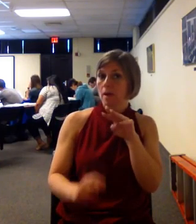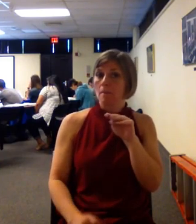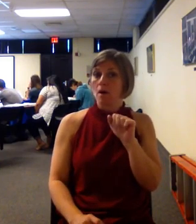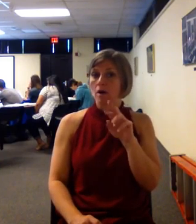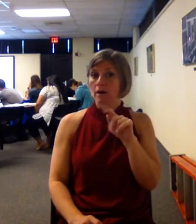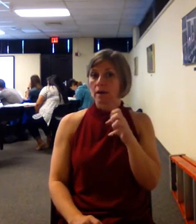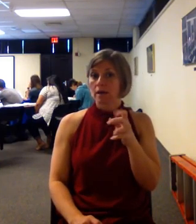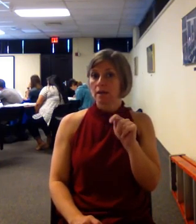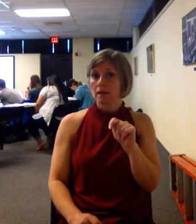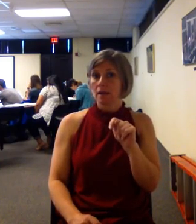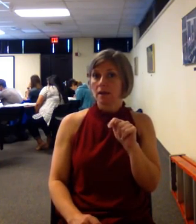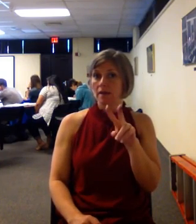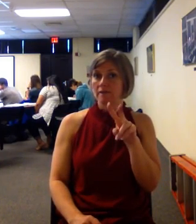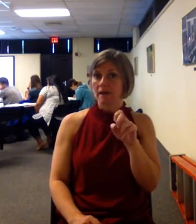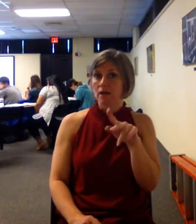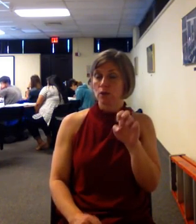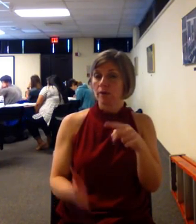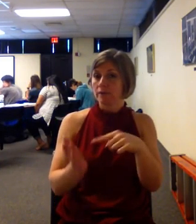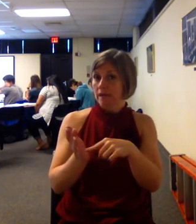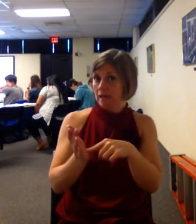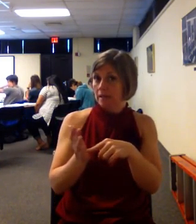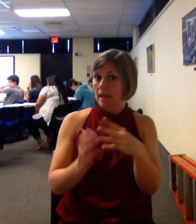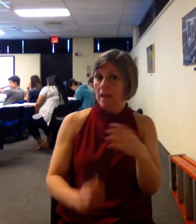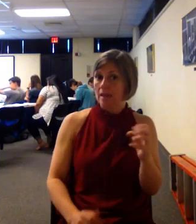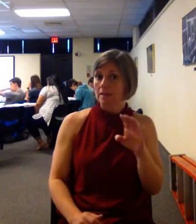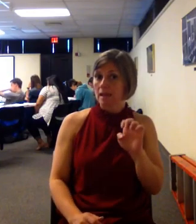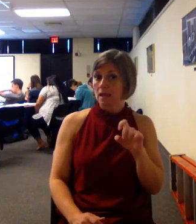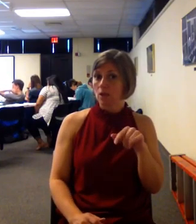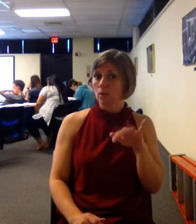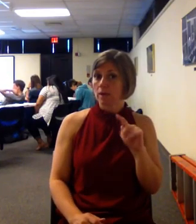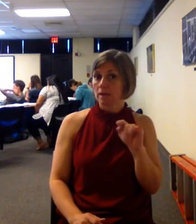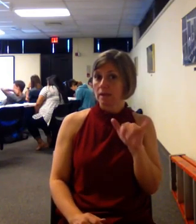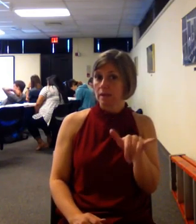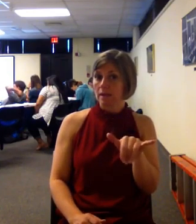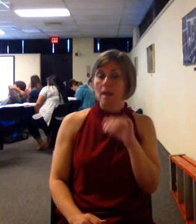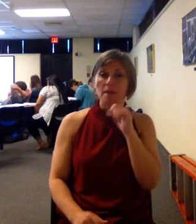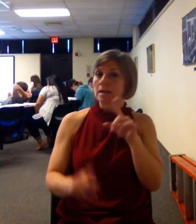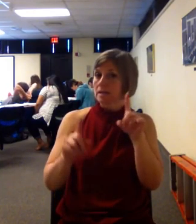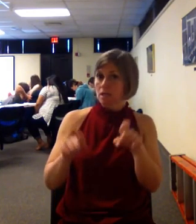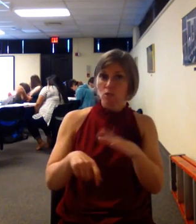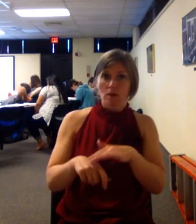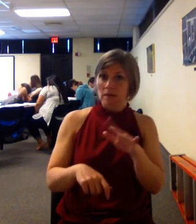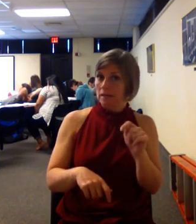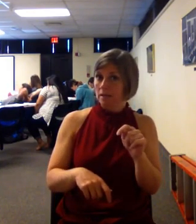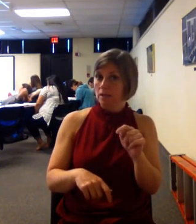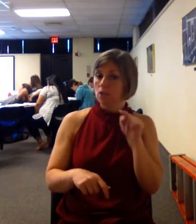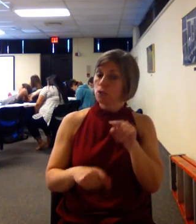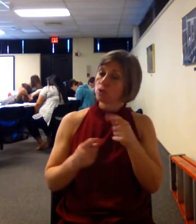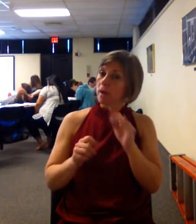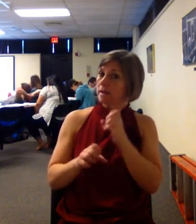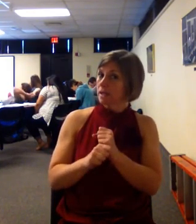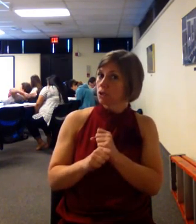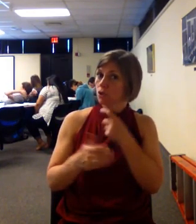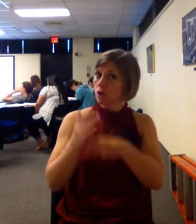debt is and what the market value of your equity is. So again, I'm not going to test you on this. So you're trying to get your cost of